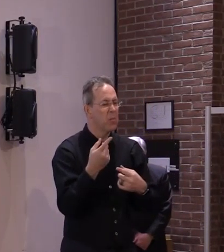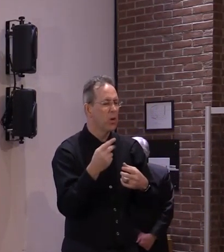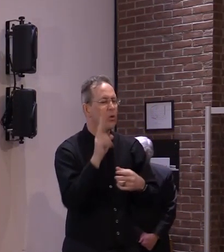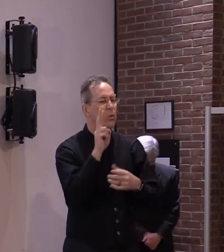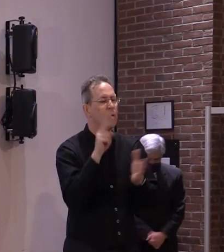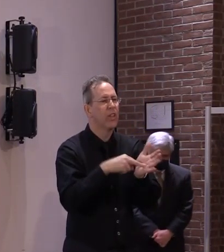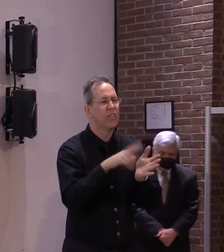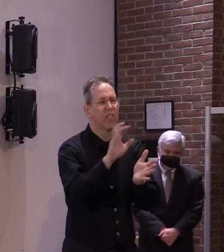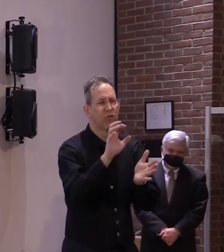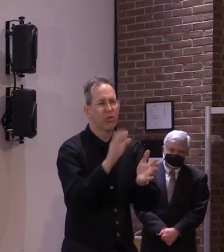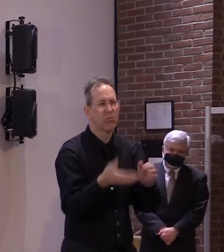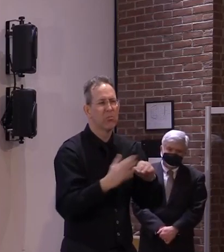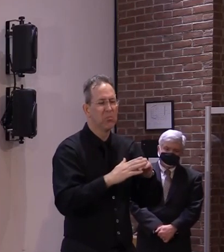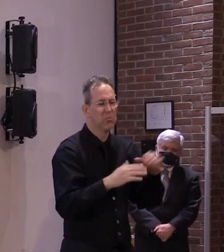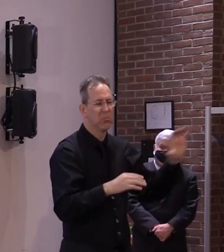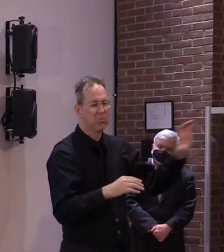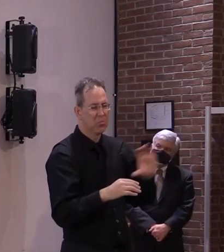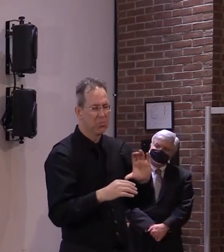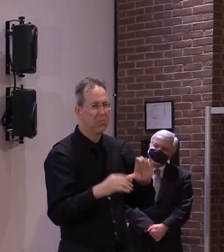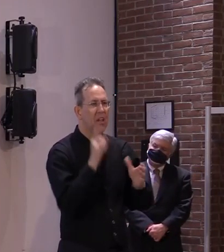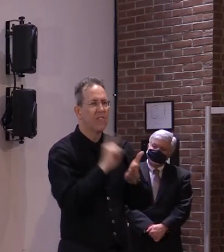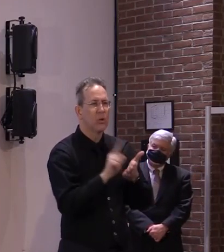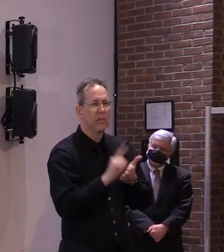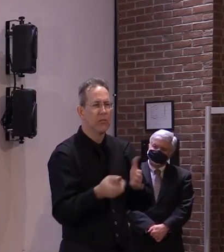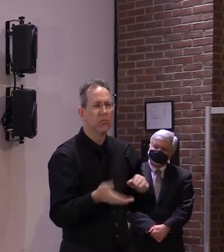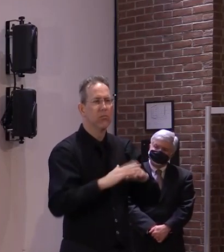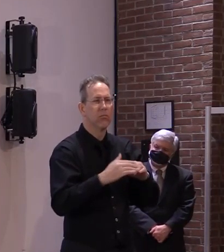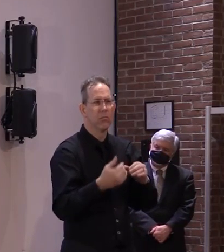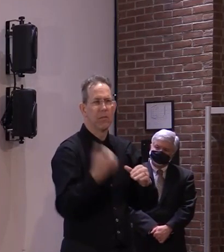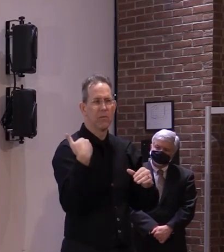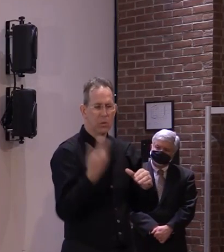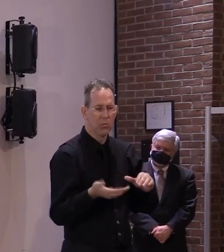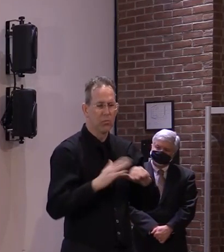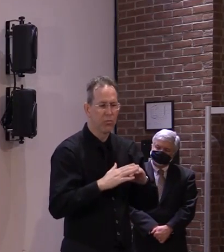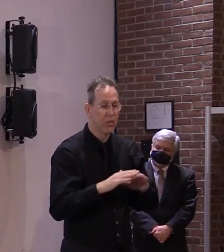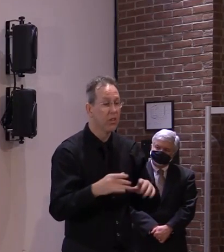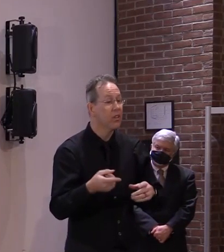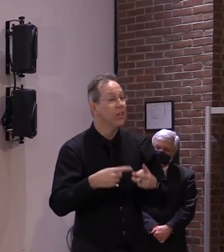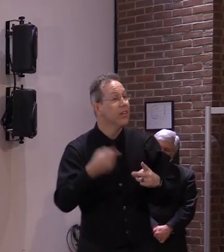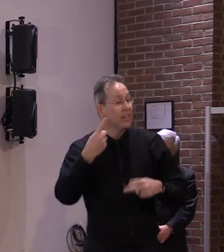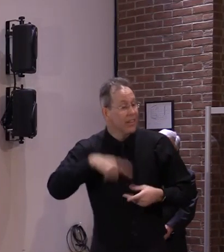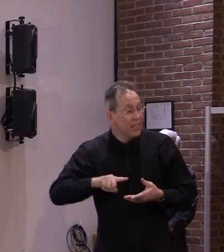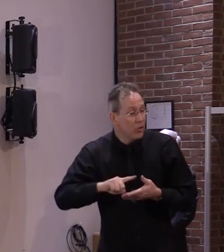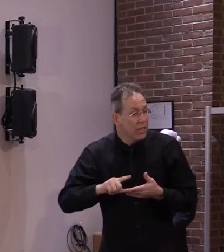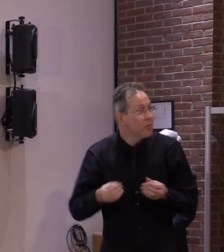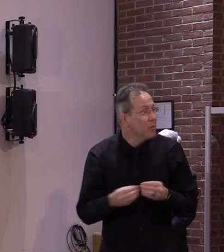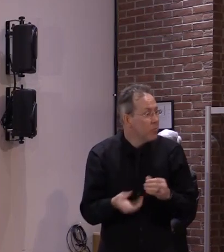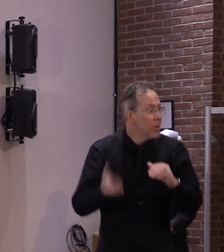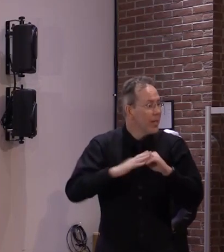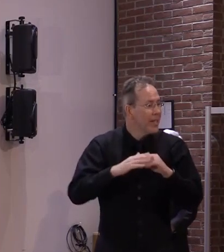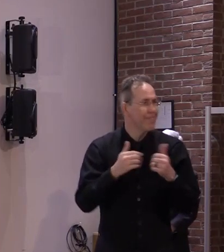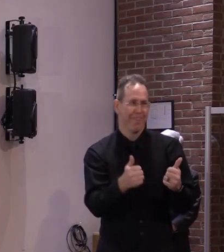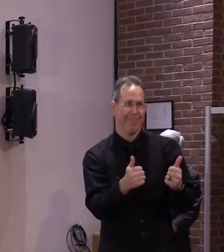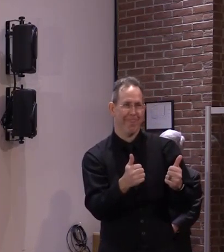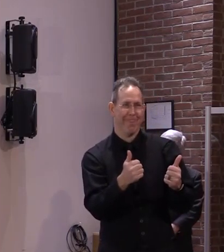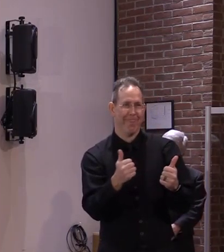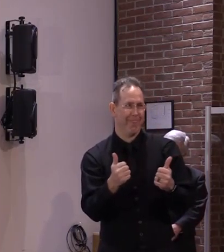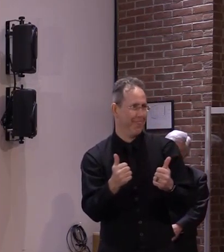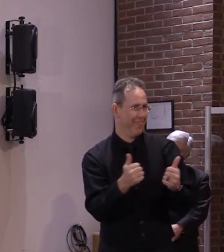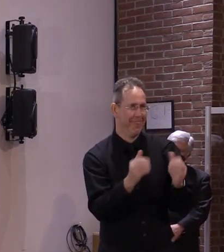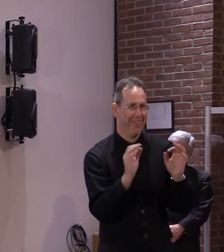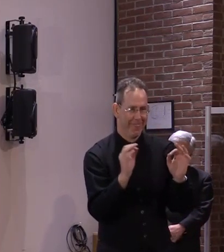this next week. So that's great news. We also received an update on Johnson & Johnson. It's still expected